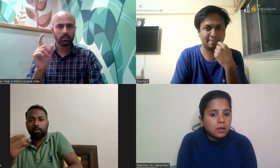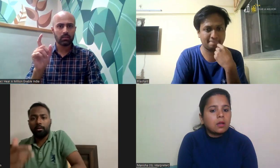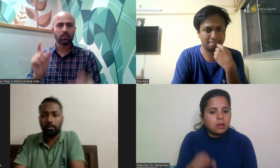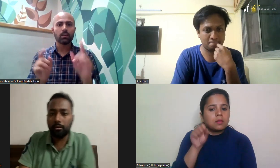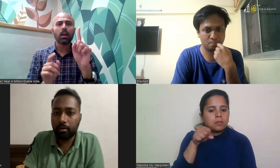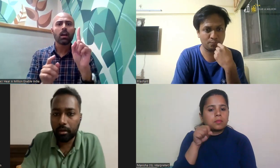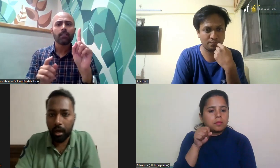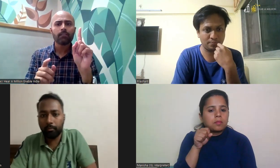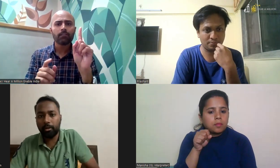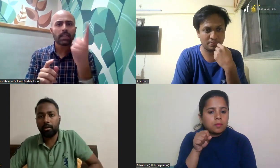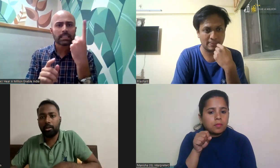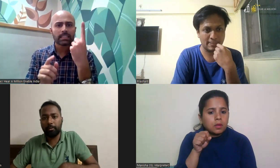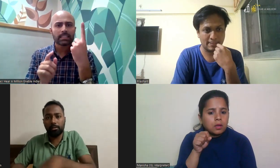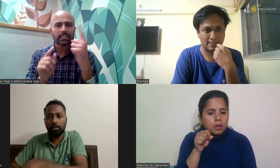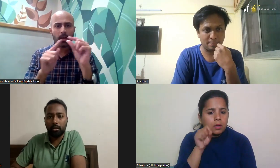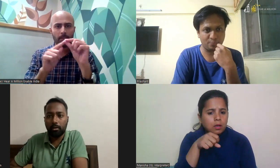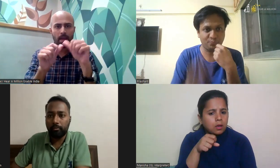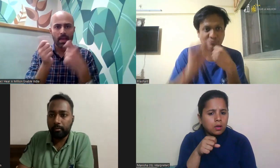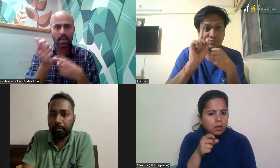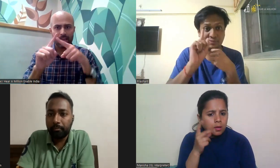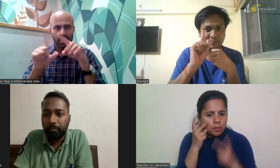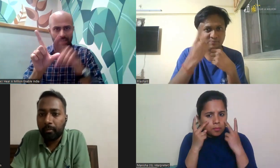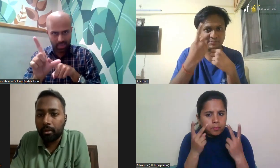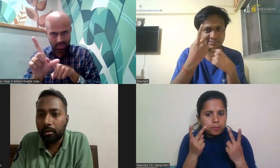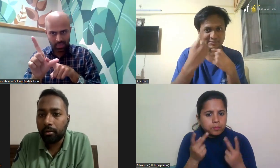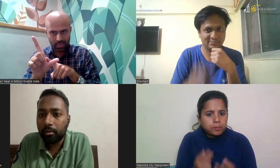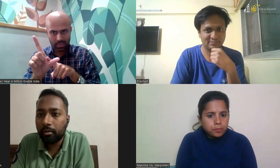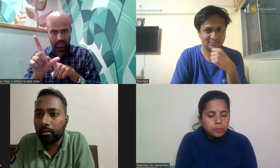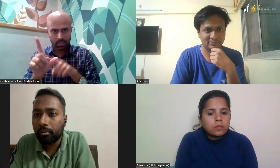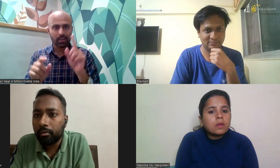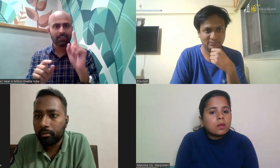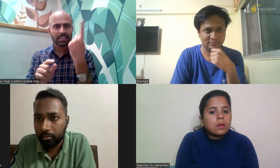Yes, uh, I'm hearing question.